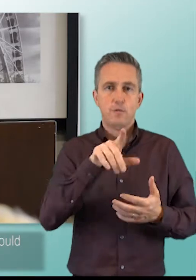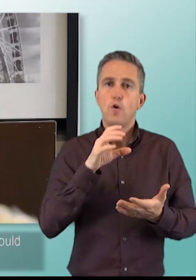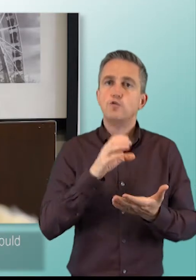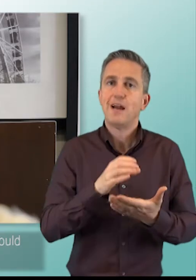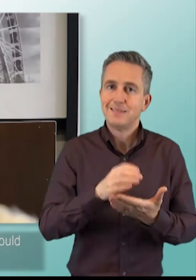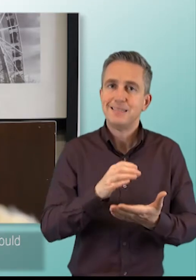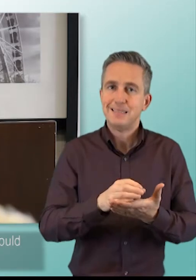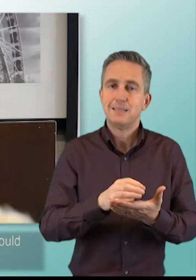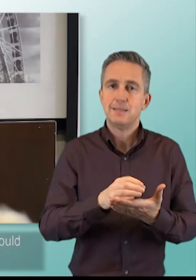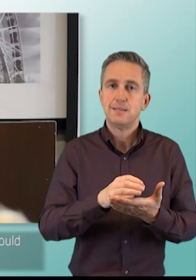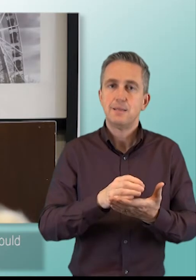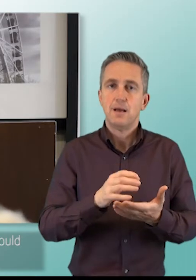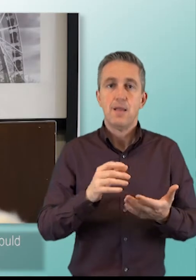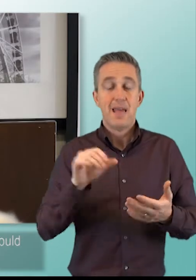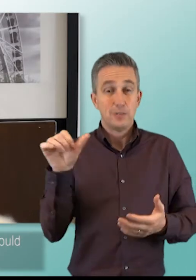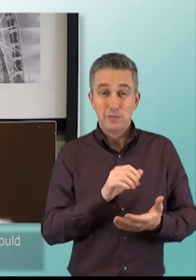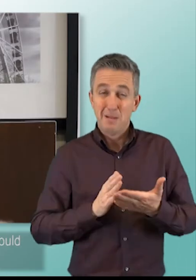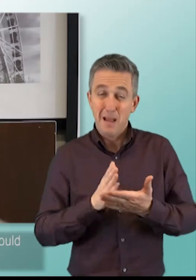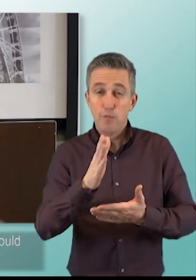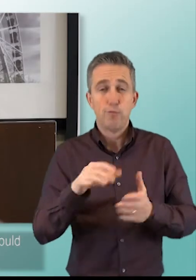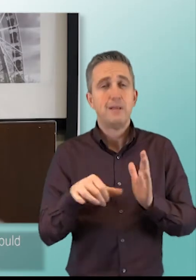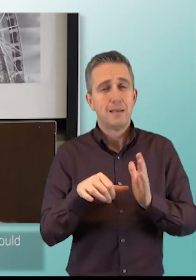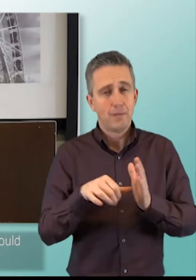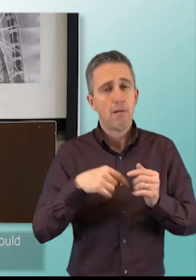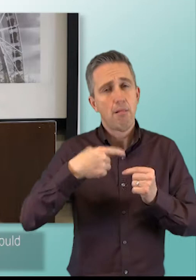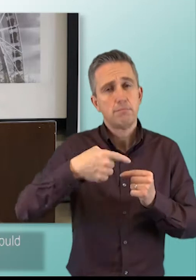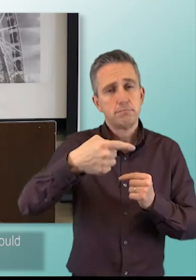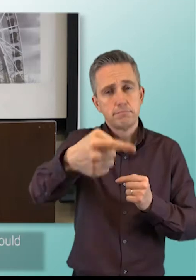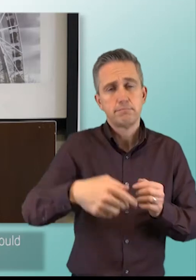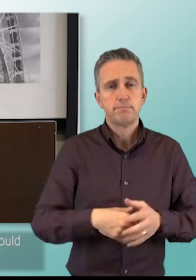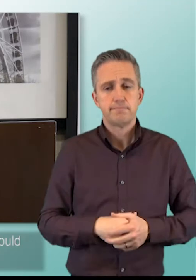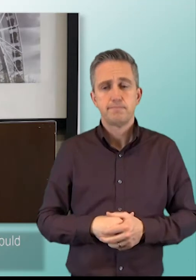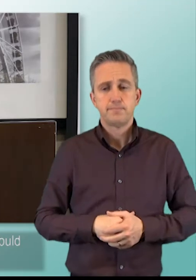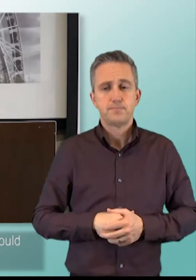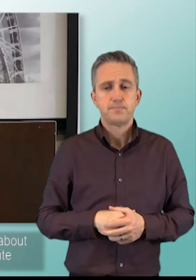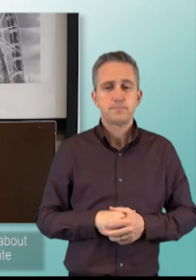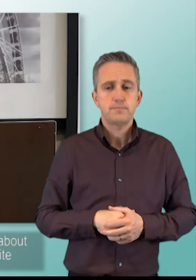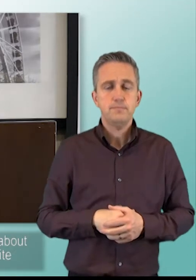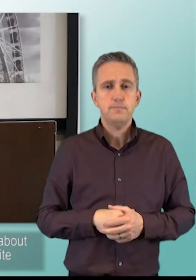passion for the charity's cause. Okay, and that should hopefully see you through those difficult times.